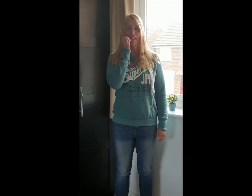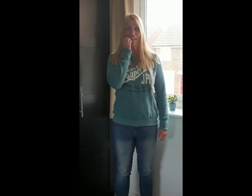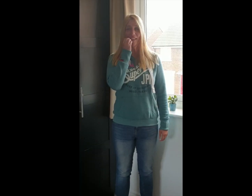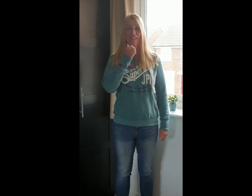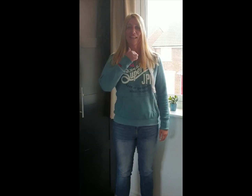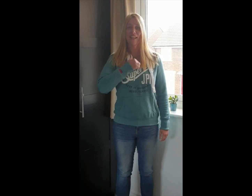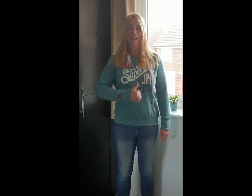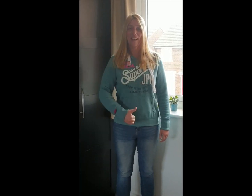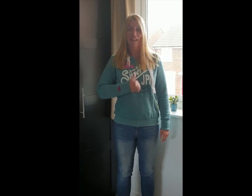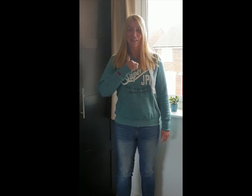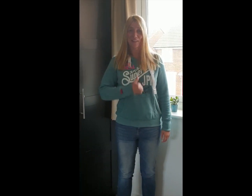Eat healthy.